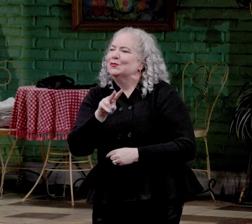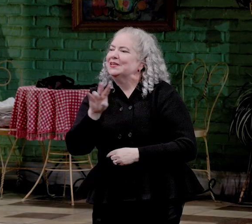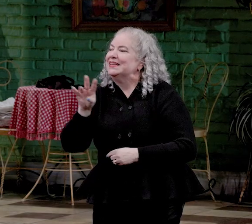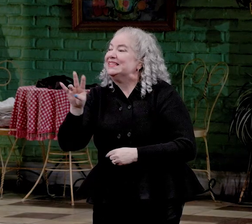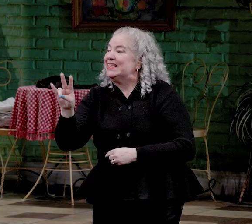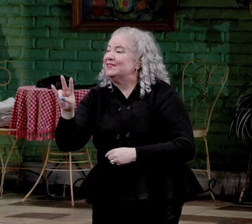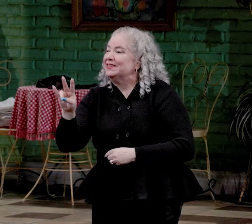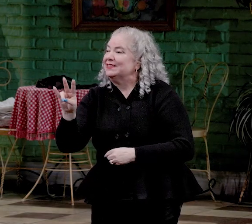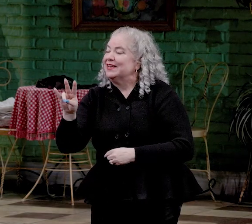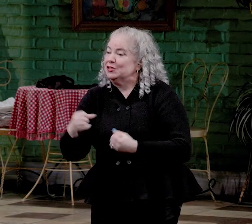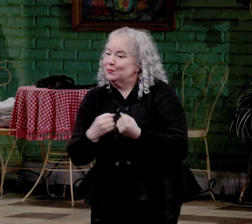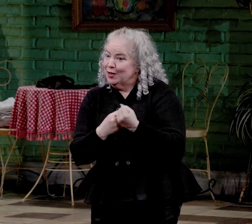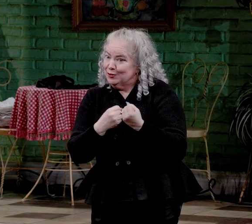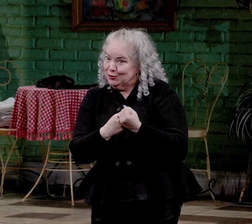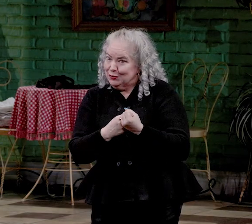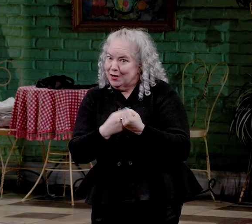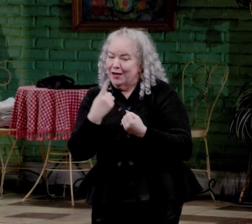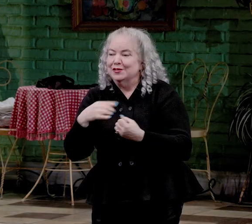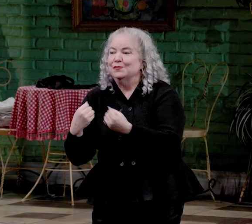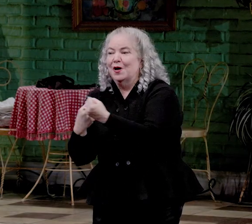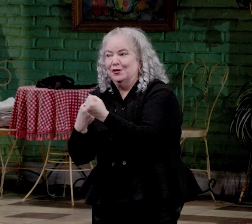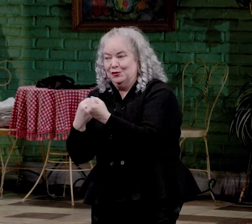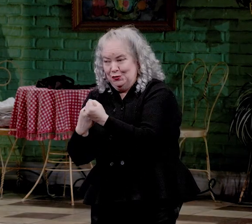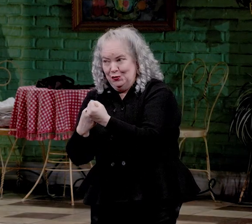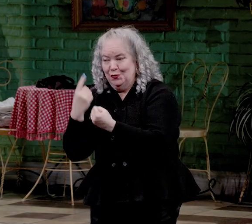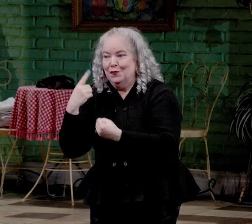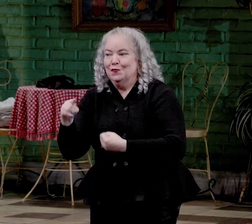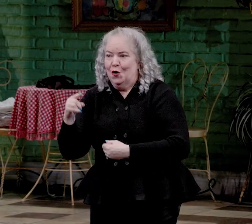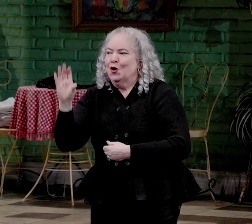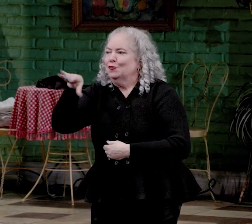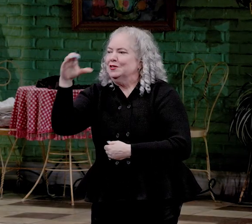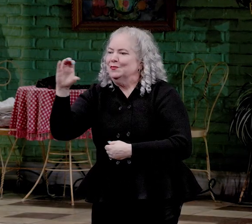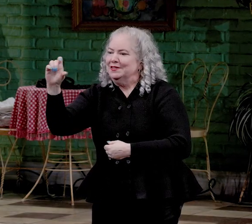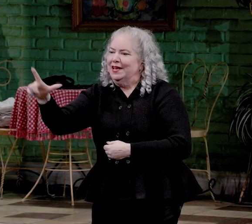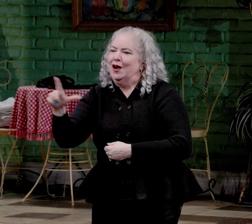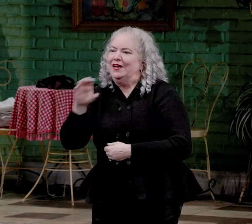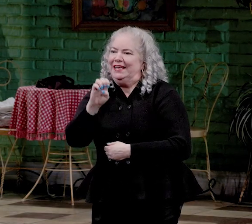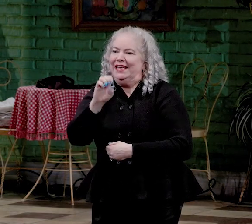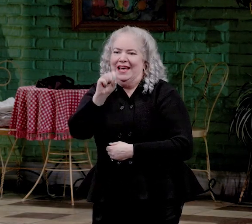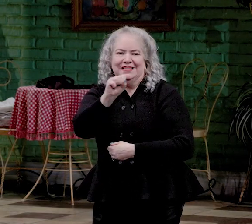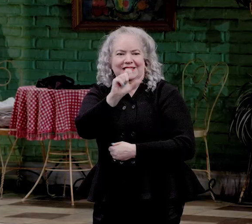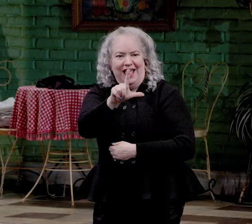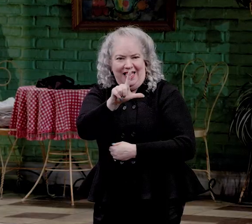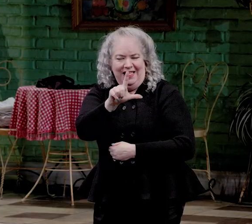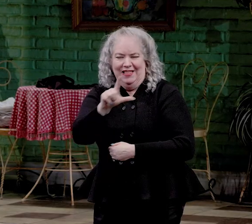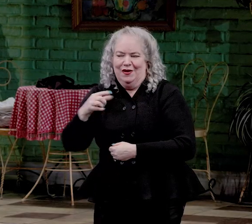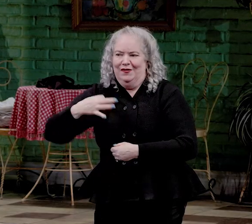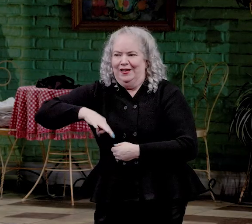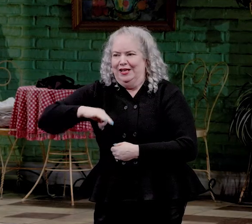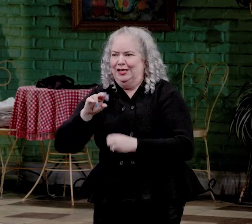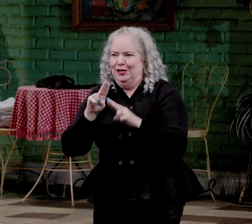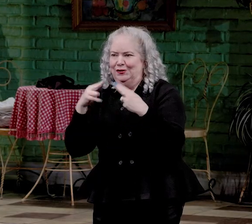sponsor and our sponsor for A Christmas Carol, ASL Federal Credit Union.